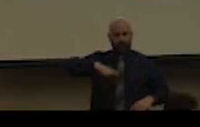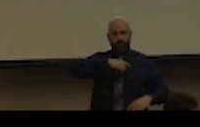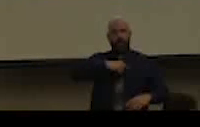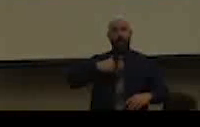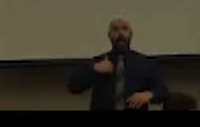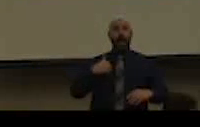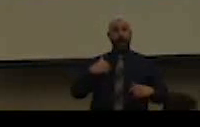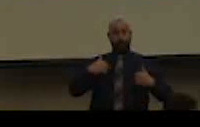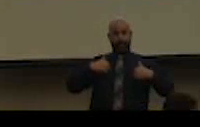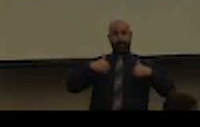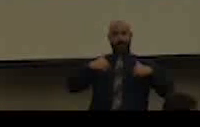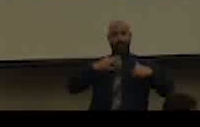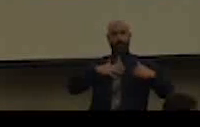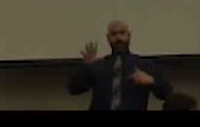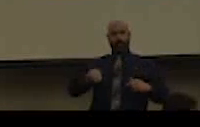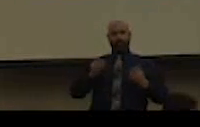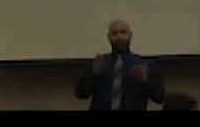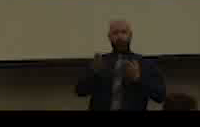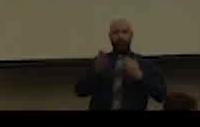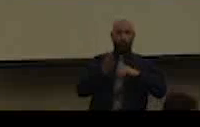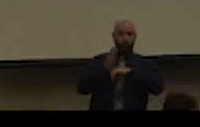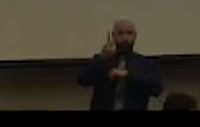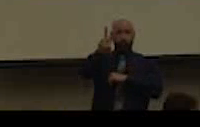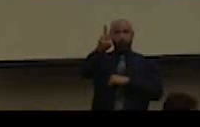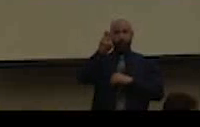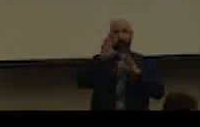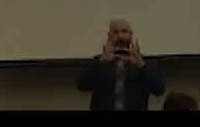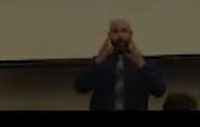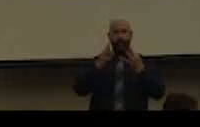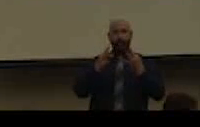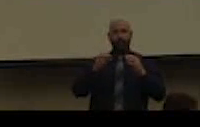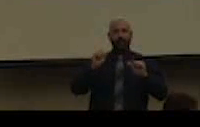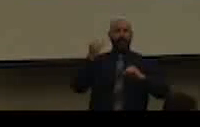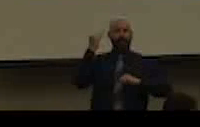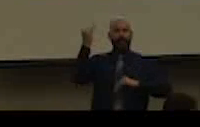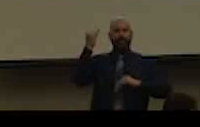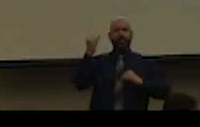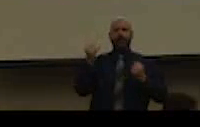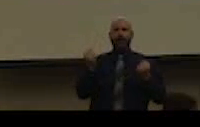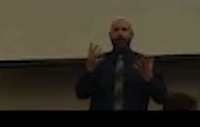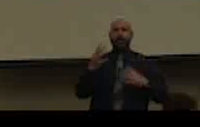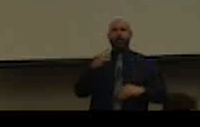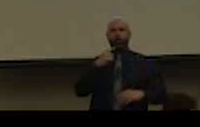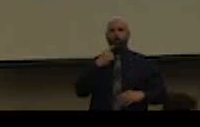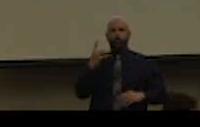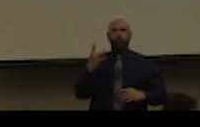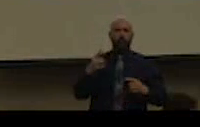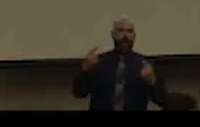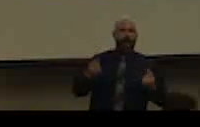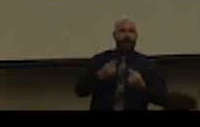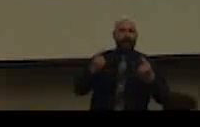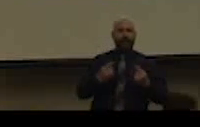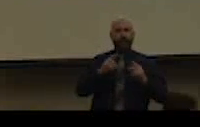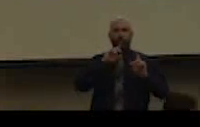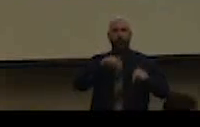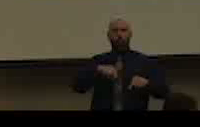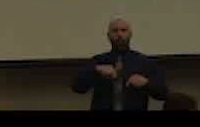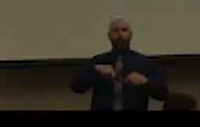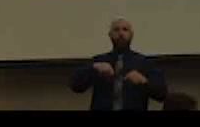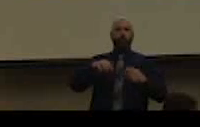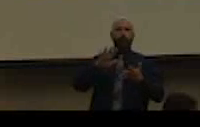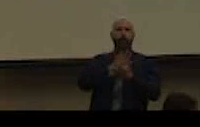200 families, and you can imagine the number of critical accident reports I have to send in, and paperwork, and